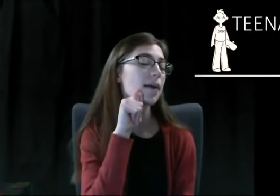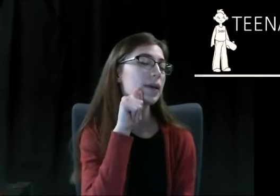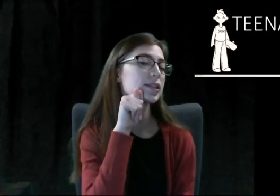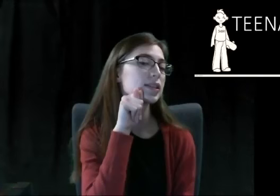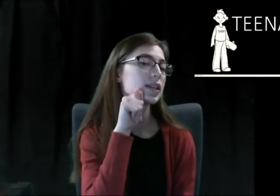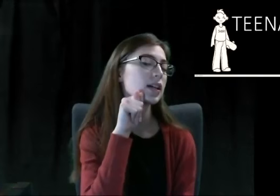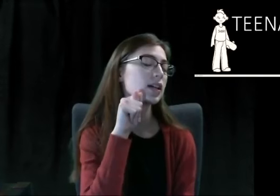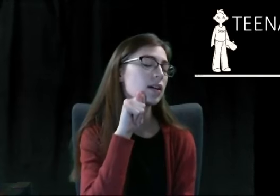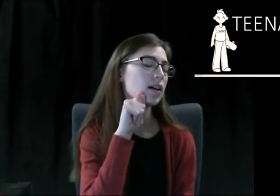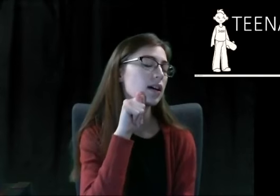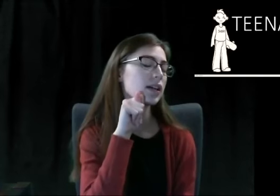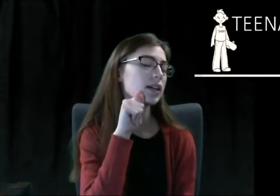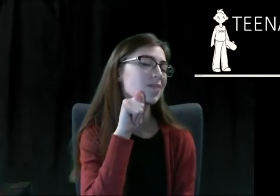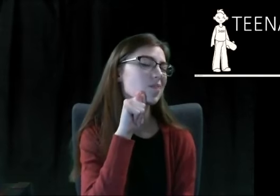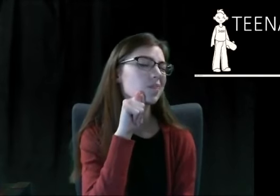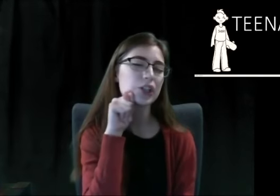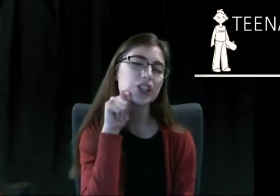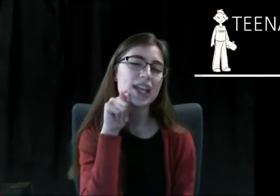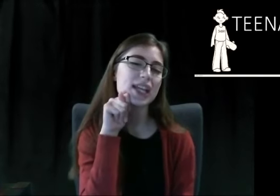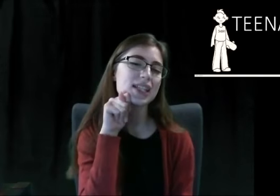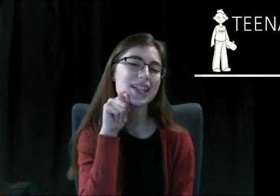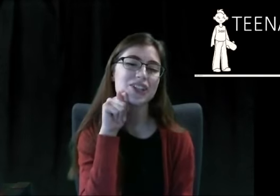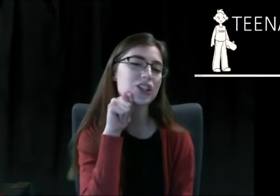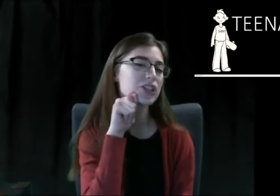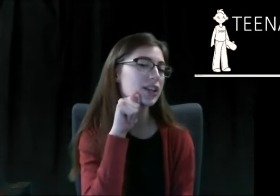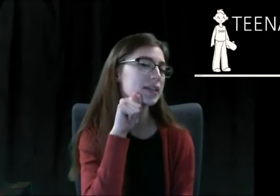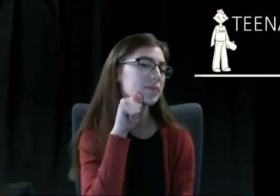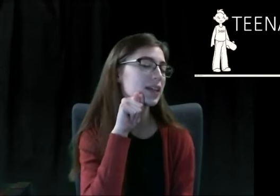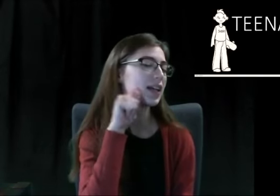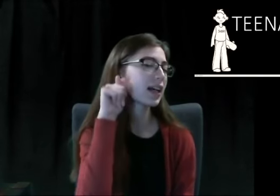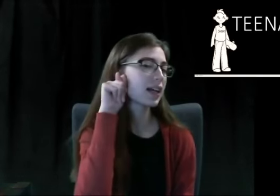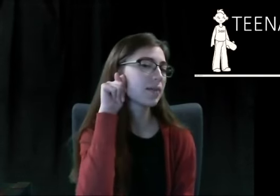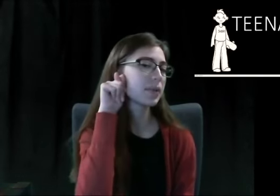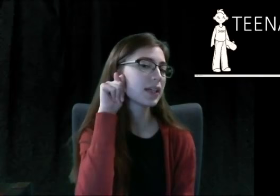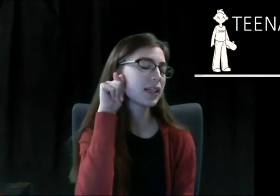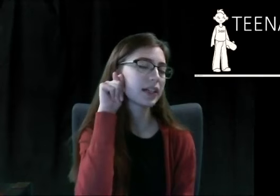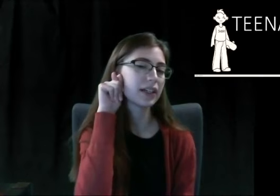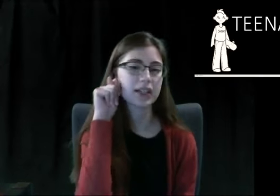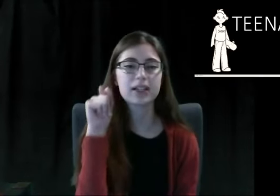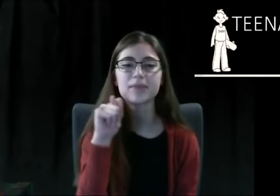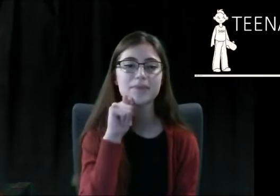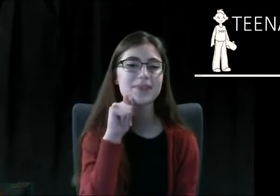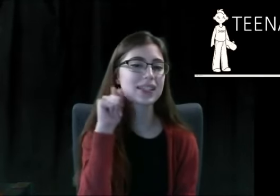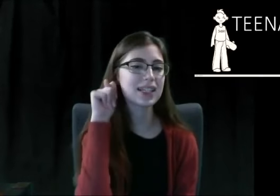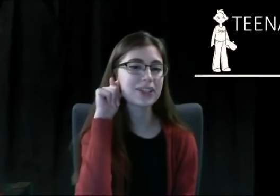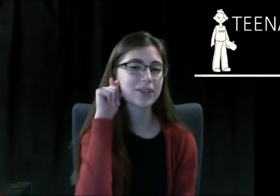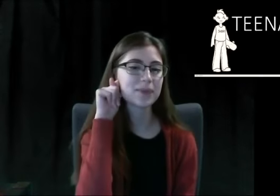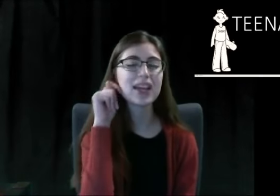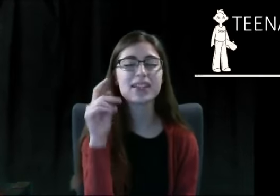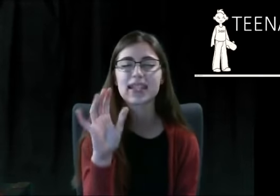it on your chin/jawline and up near your ear. Teenager. The same